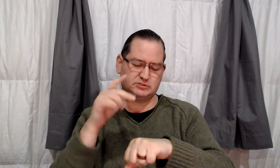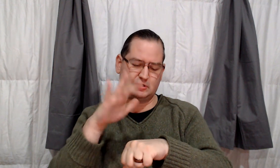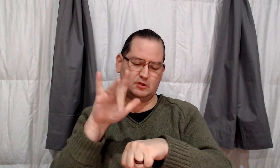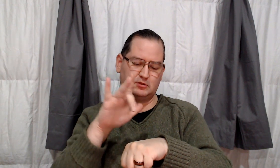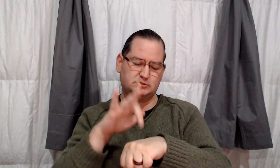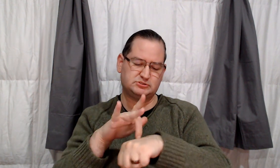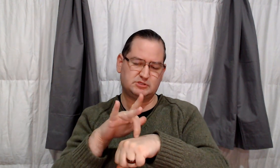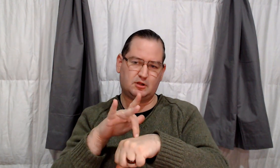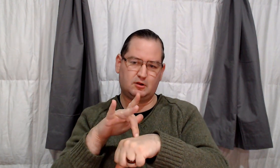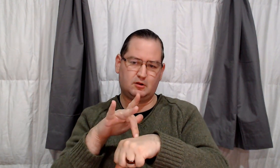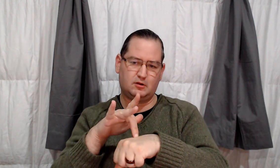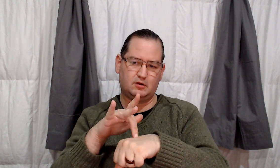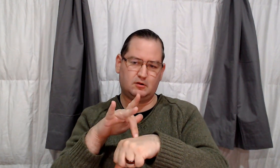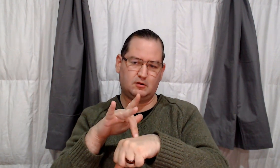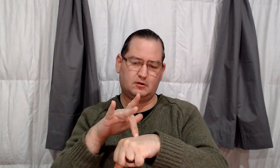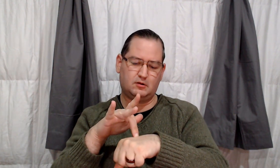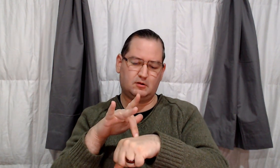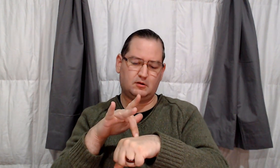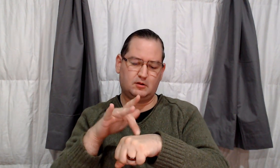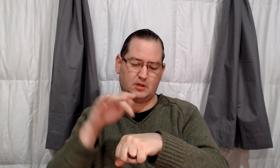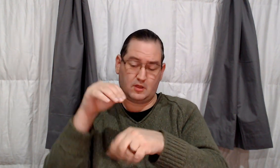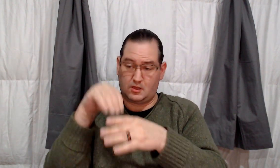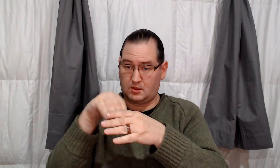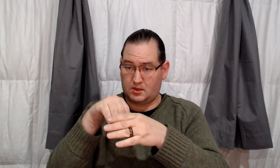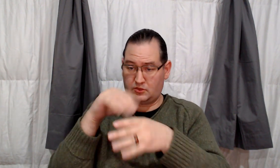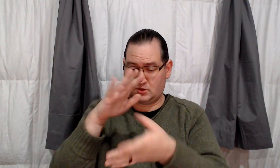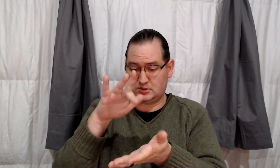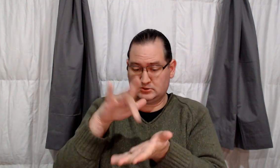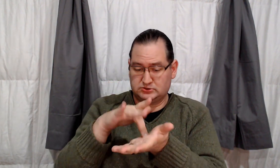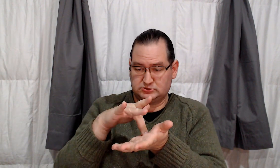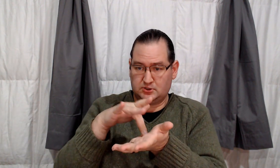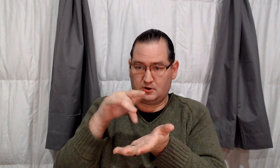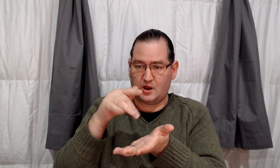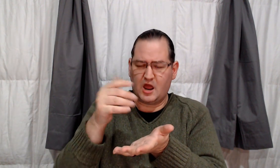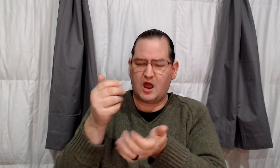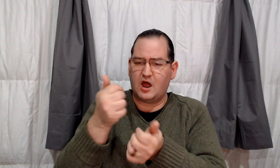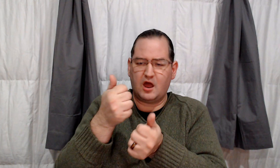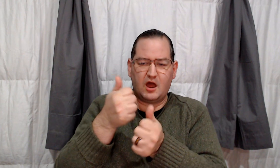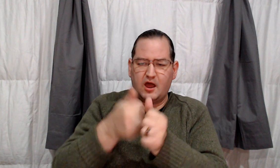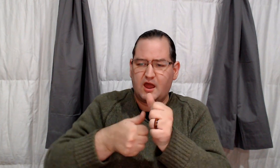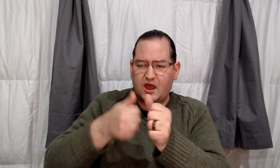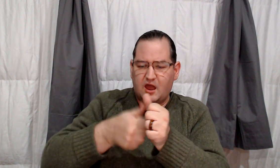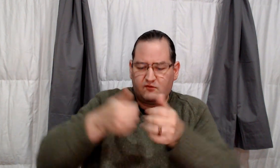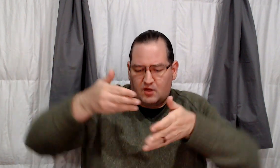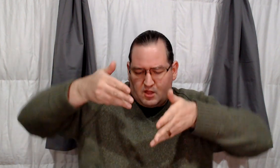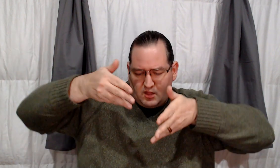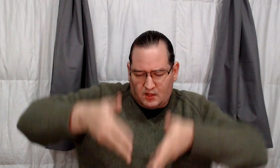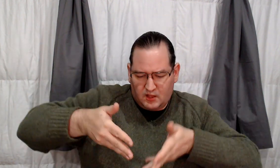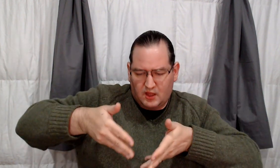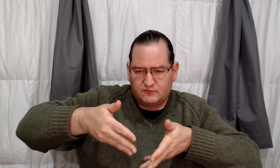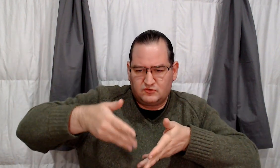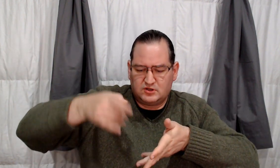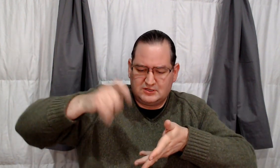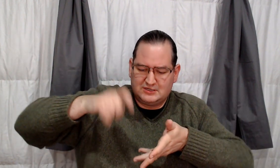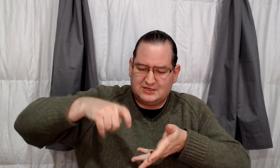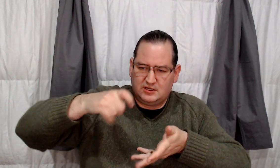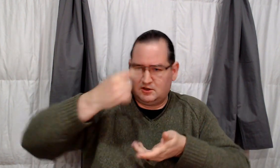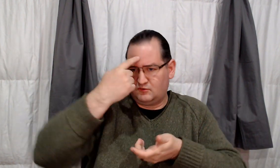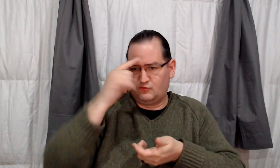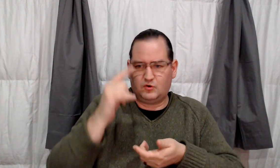centre is every remnant of the need for a cigarette. Every remnant